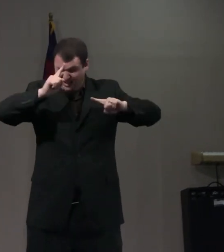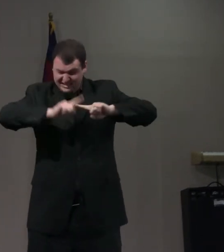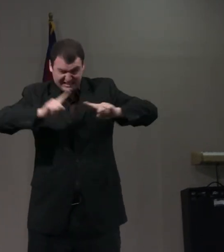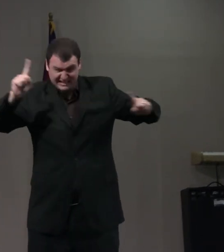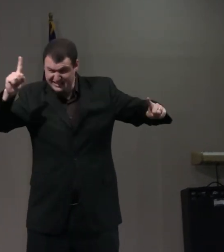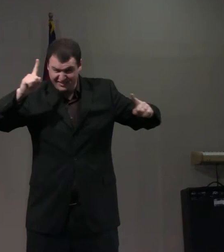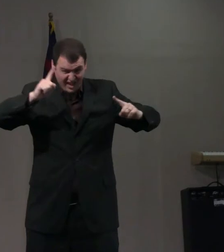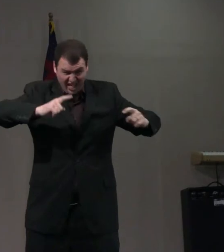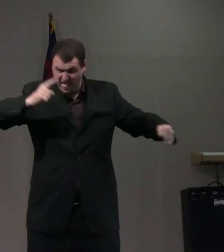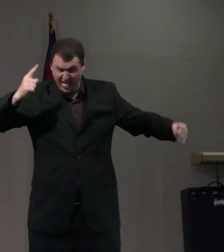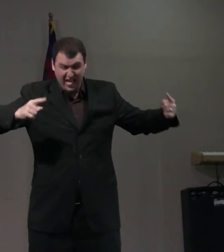So how